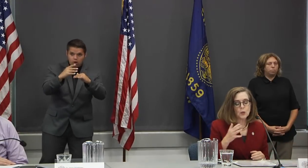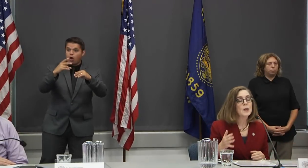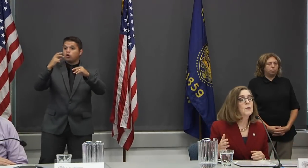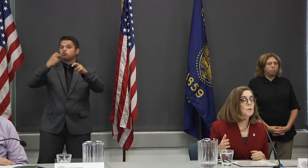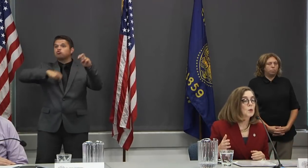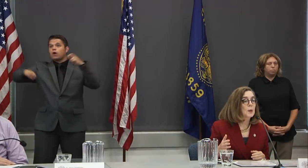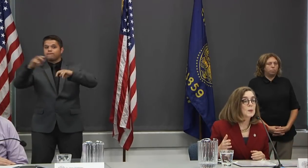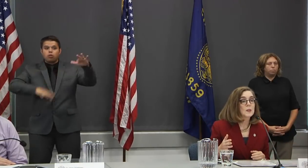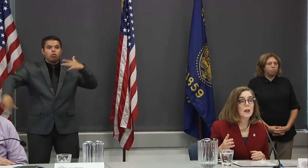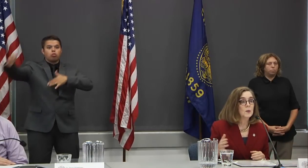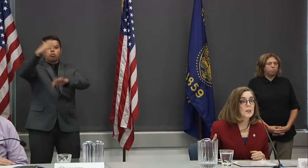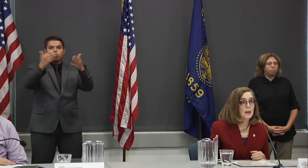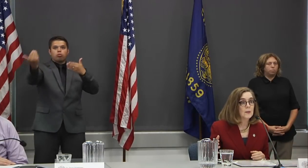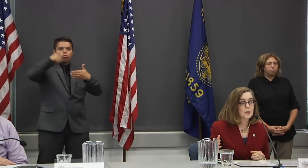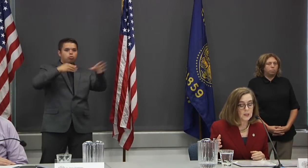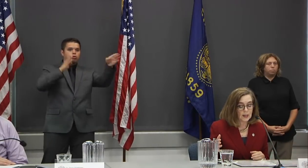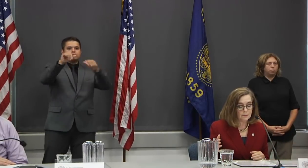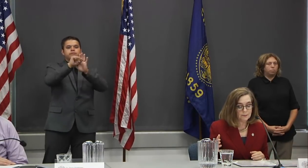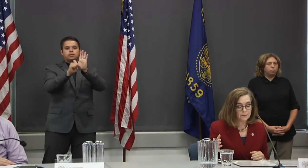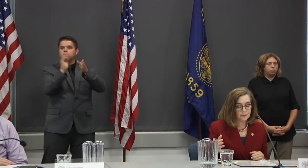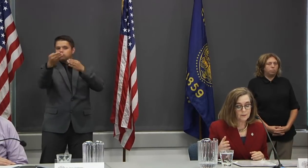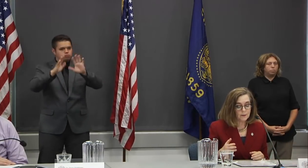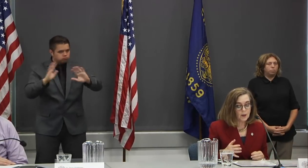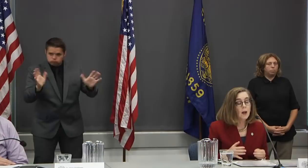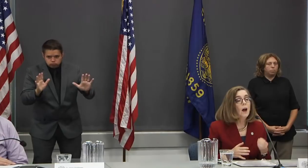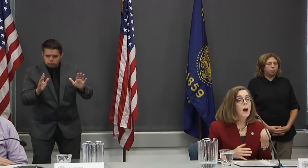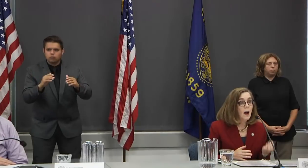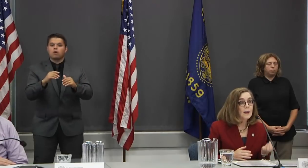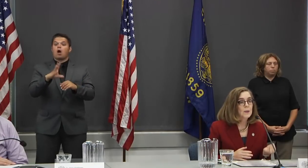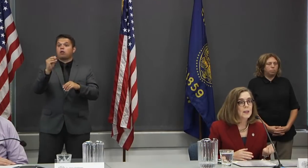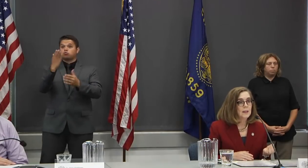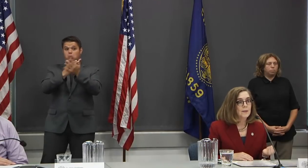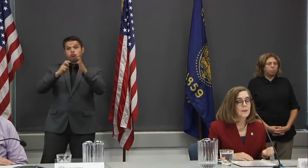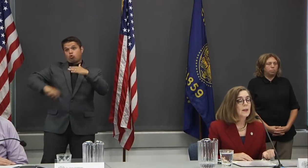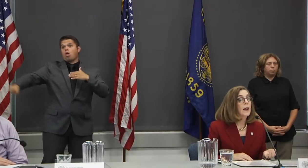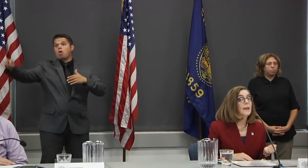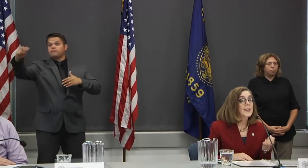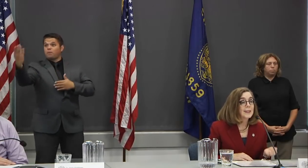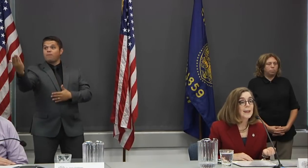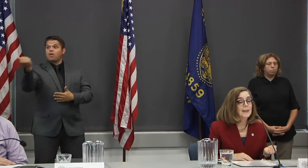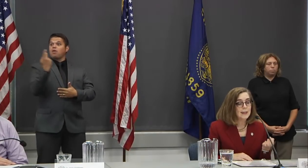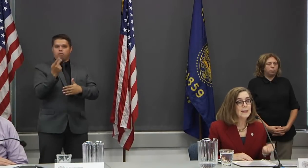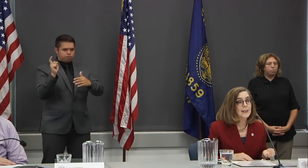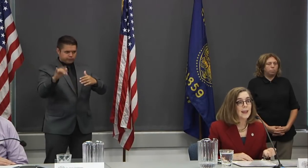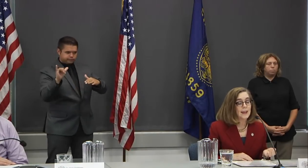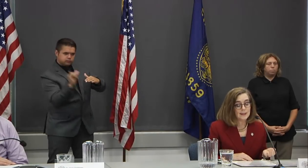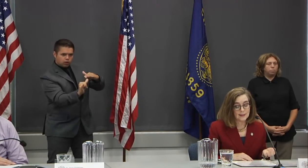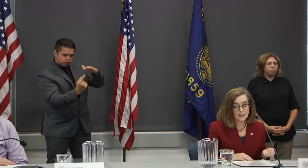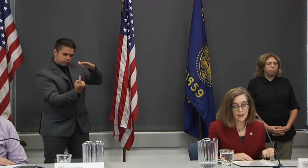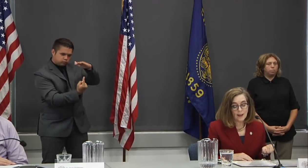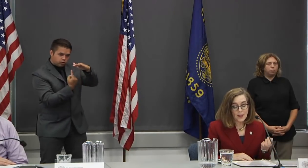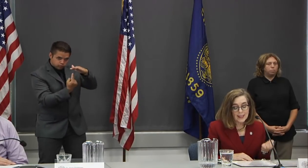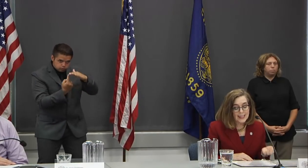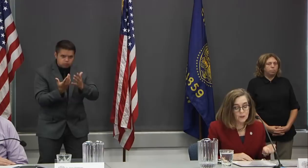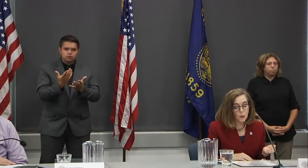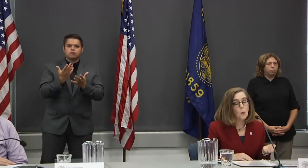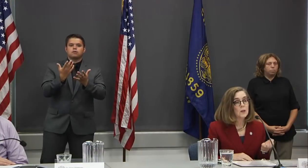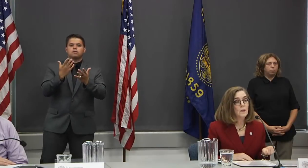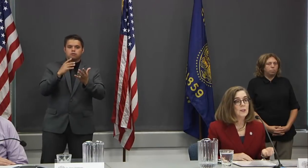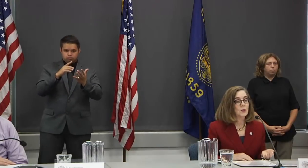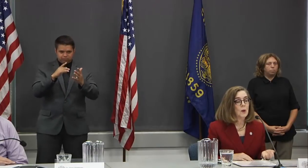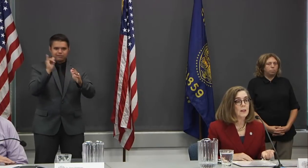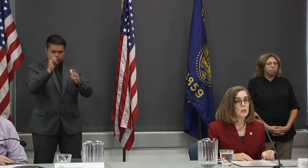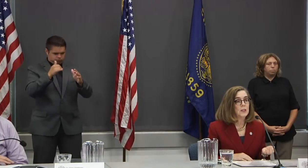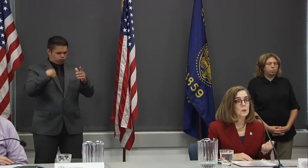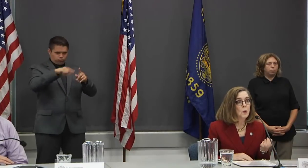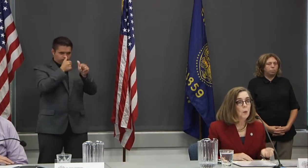or returning from trips outside the state. I believe, and the data indicates, that either one